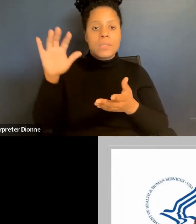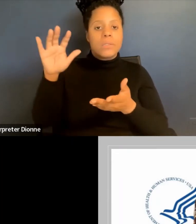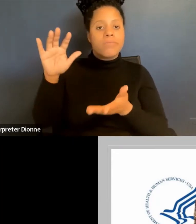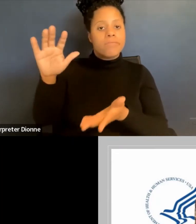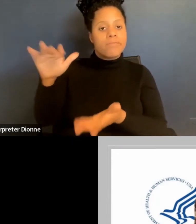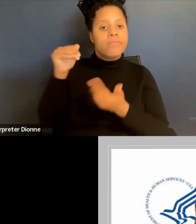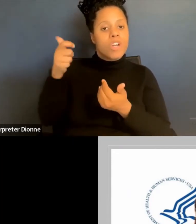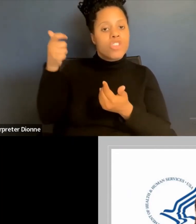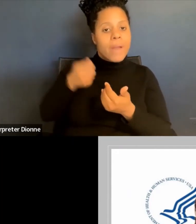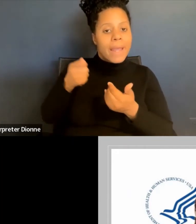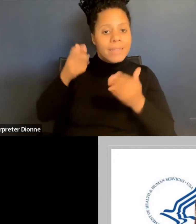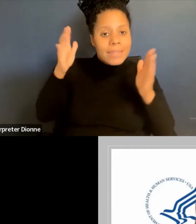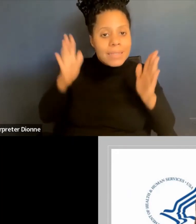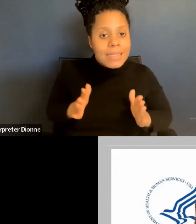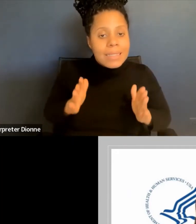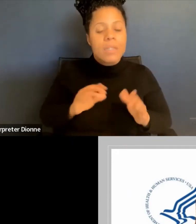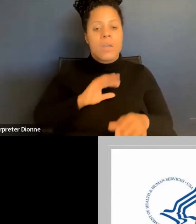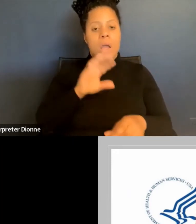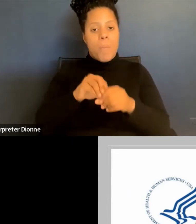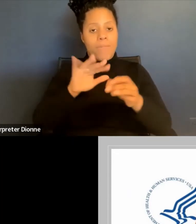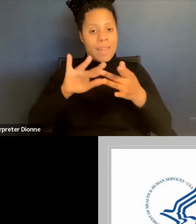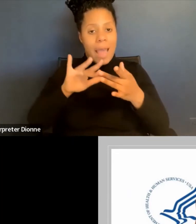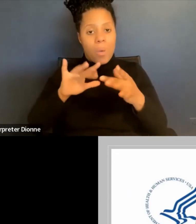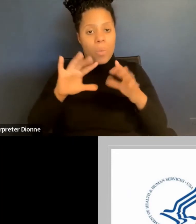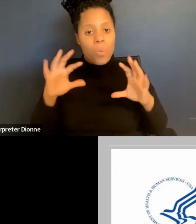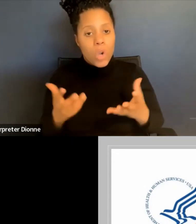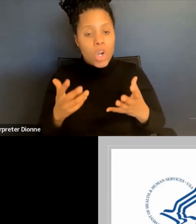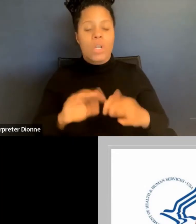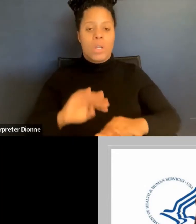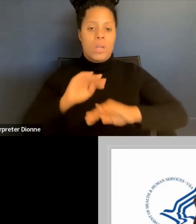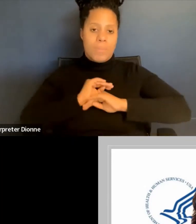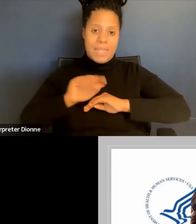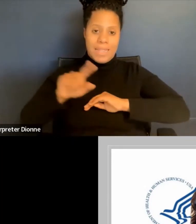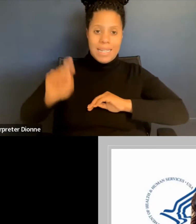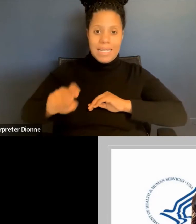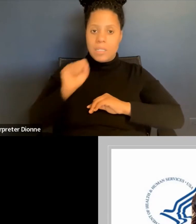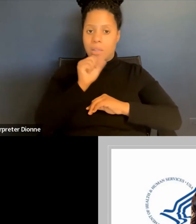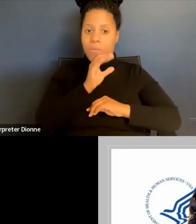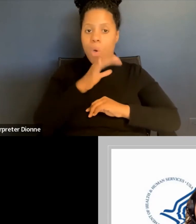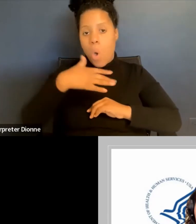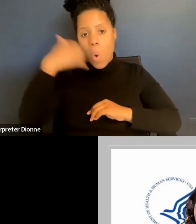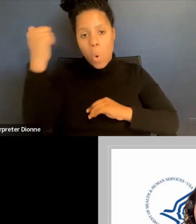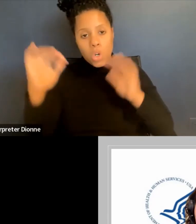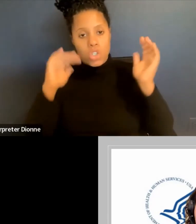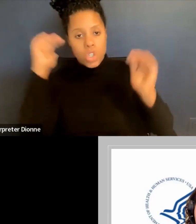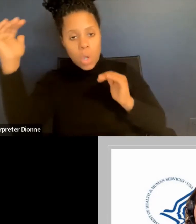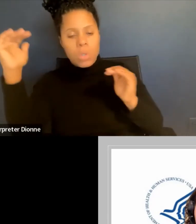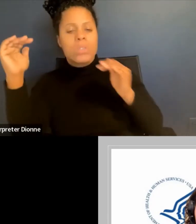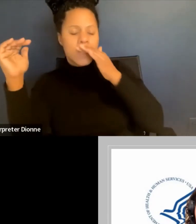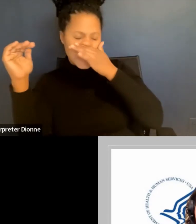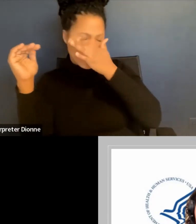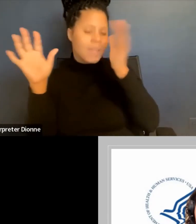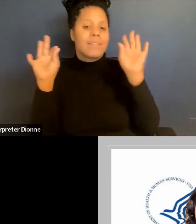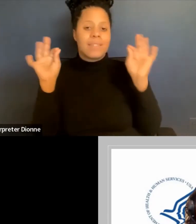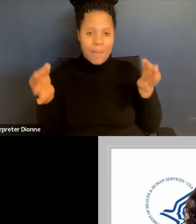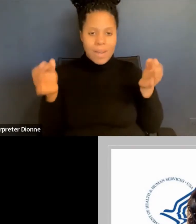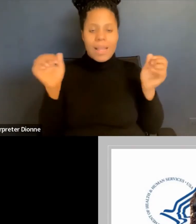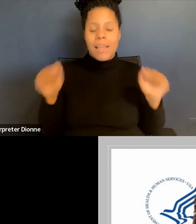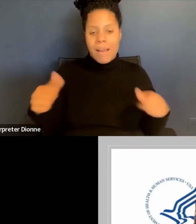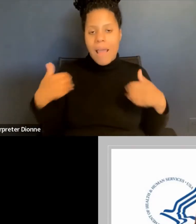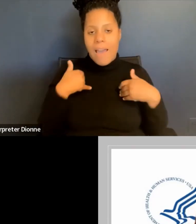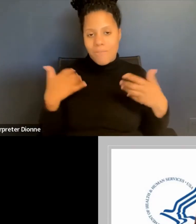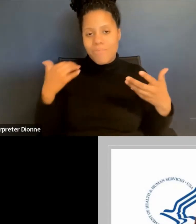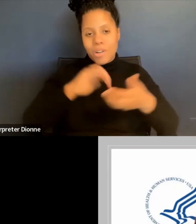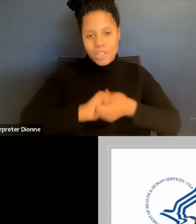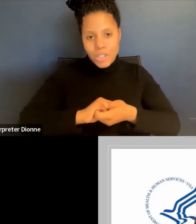network in any kind of way that meets the needs of older adults, you absolutely can have that partnership. Okay,